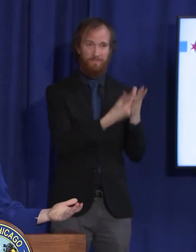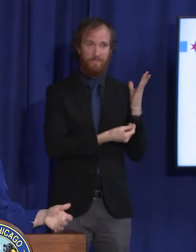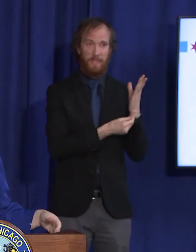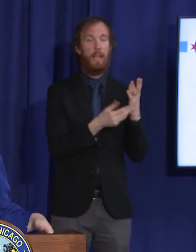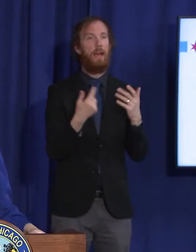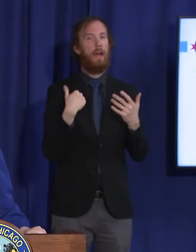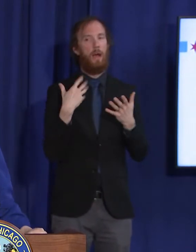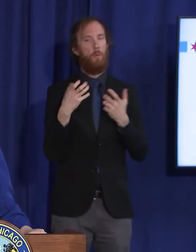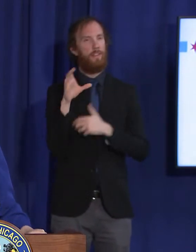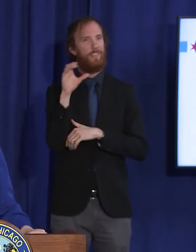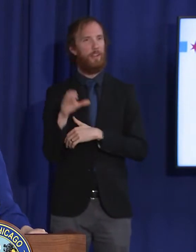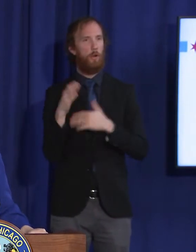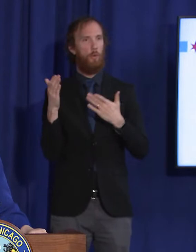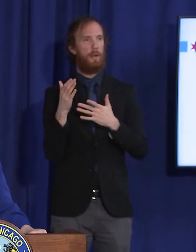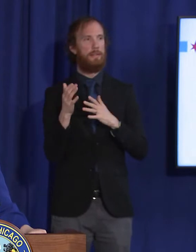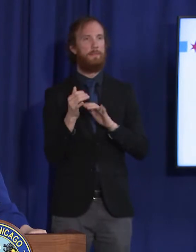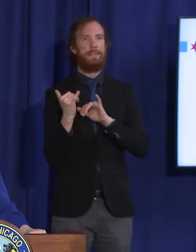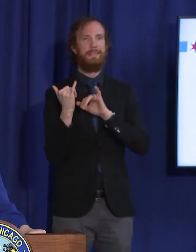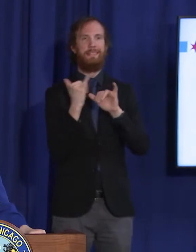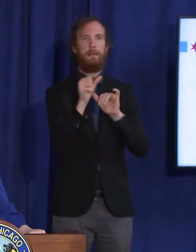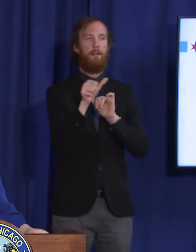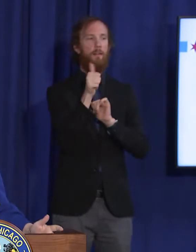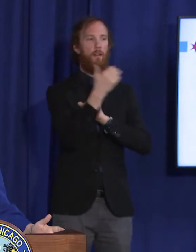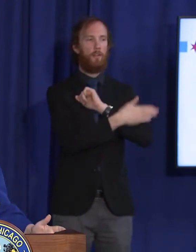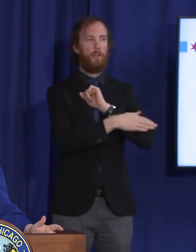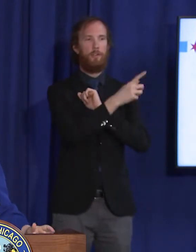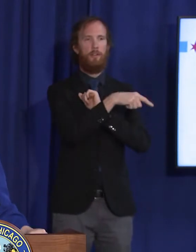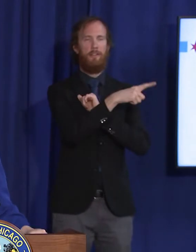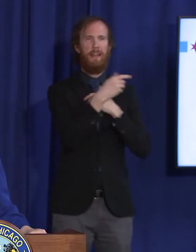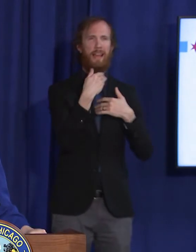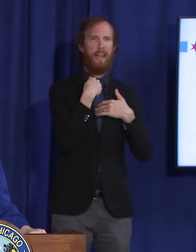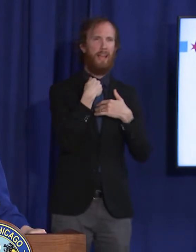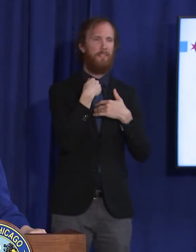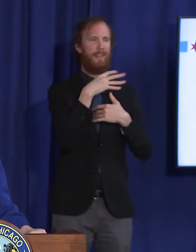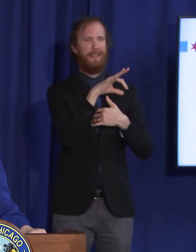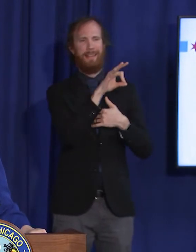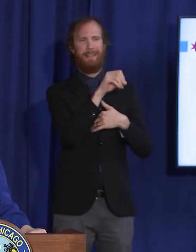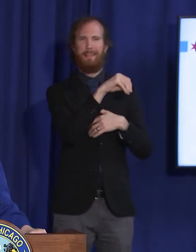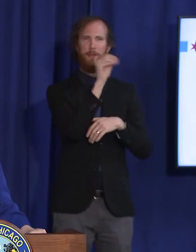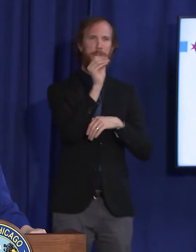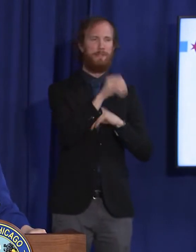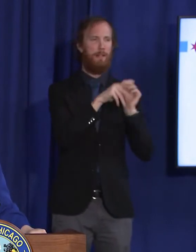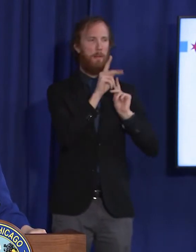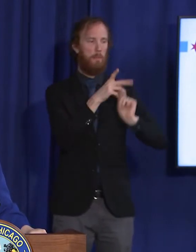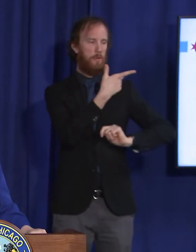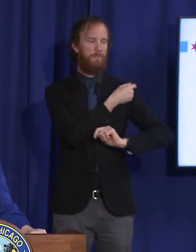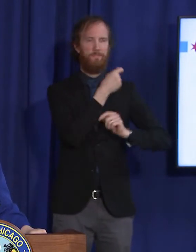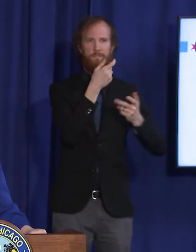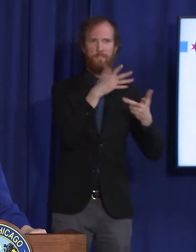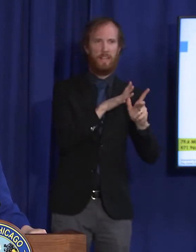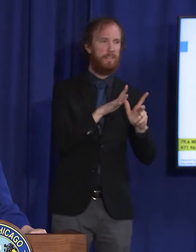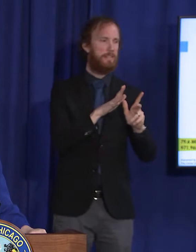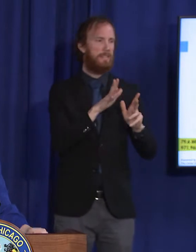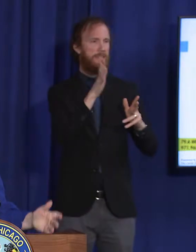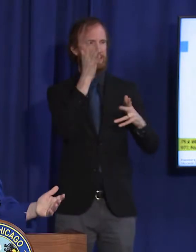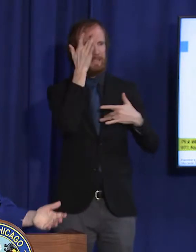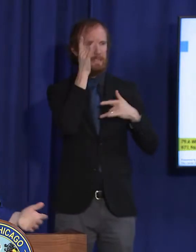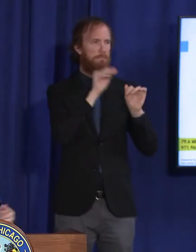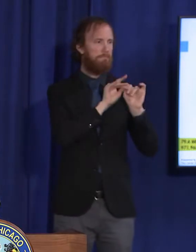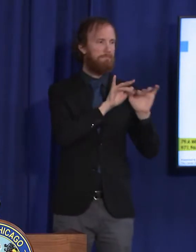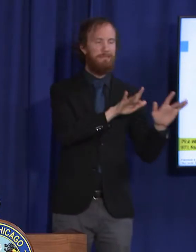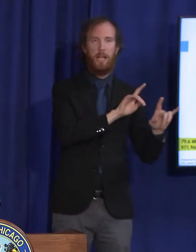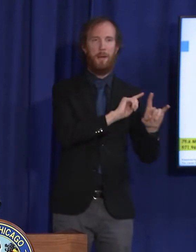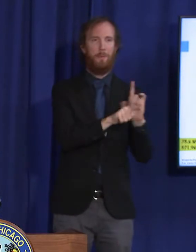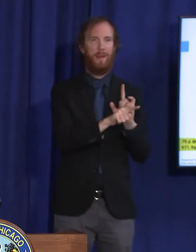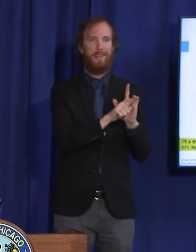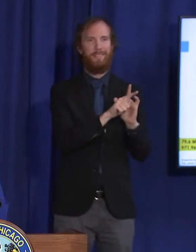have 90+% of their population vaccinated and are weathering surges without a lot of severe outcomes. So let's